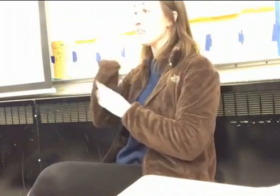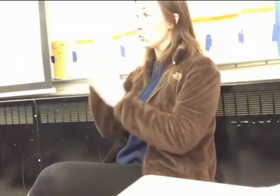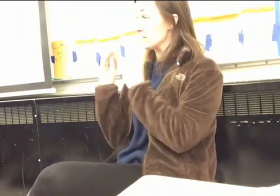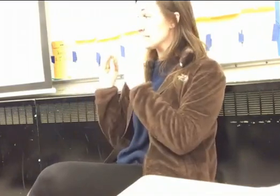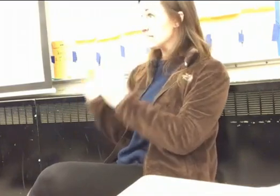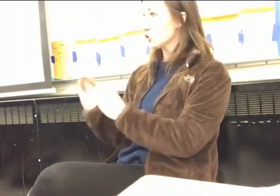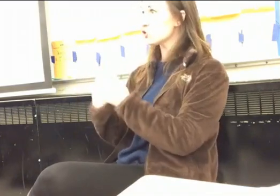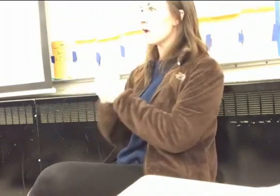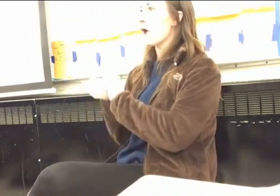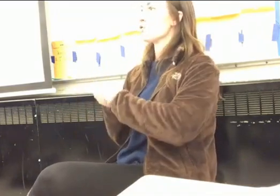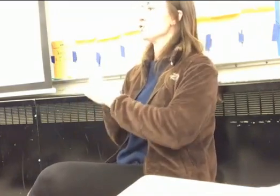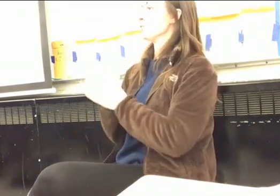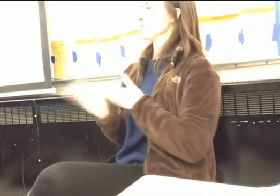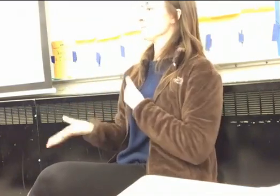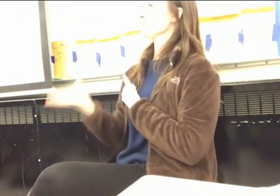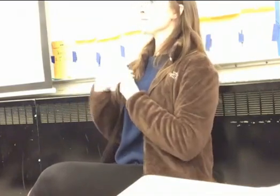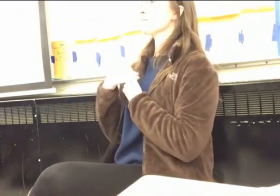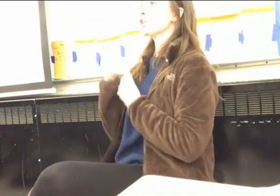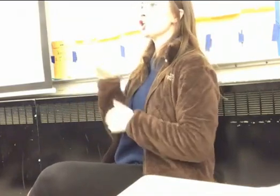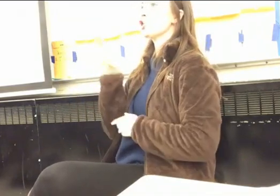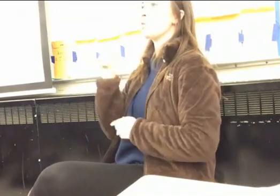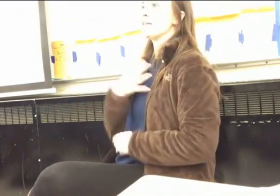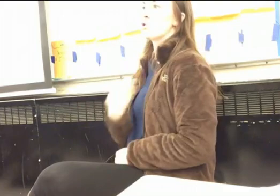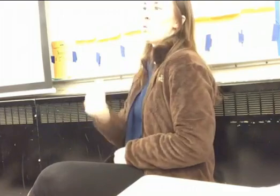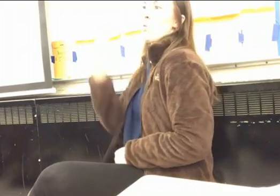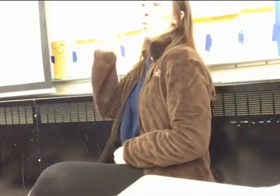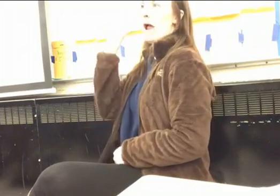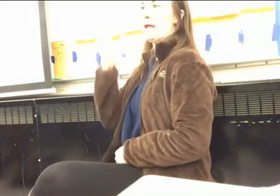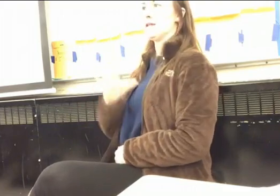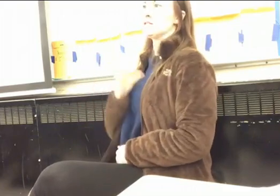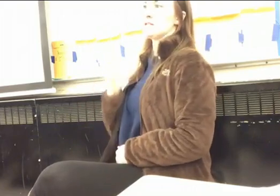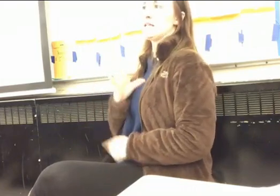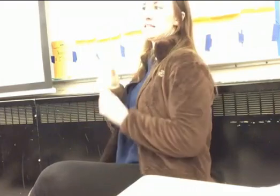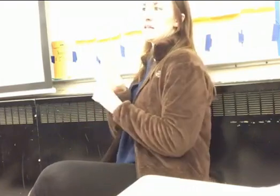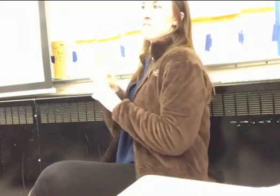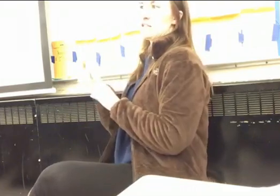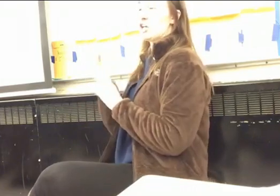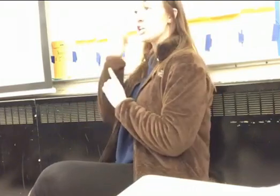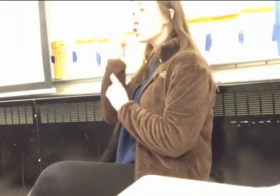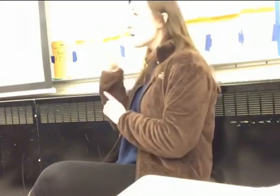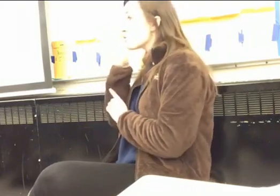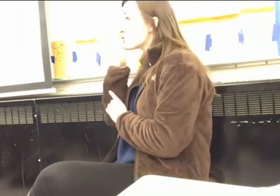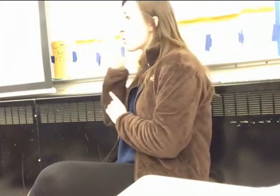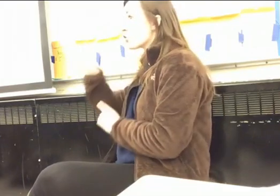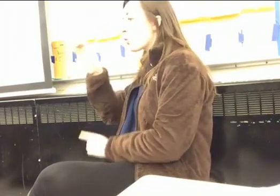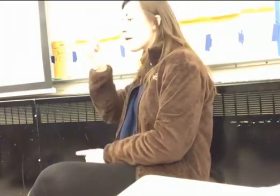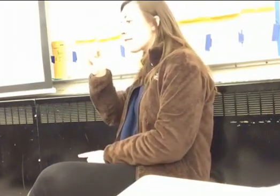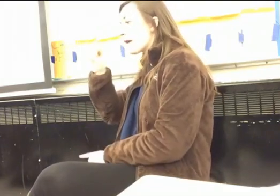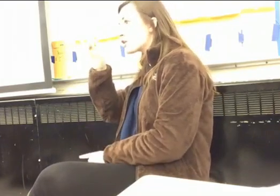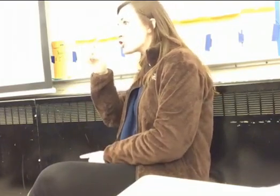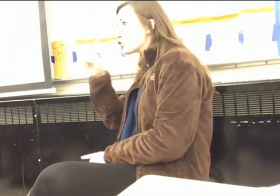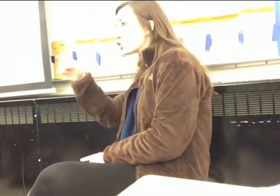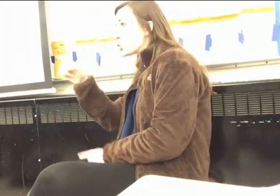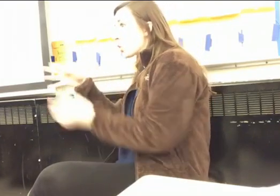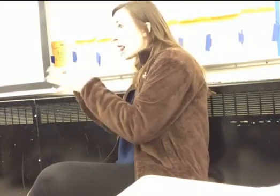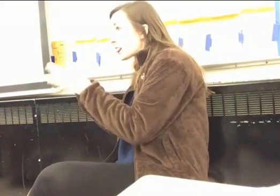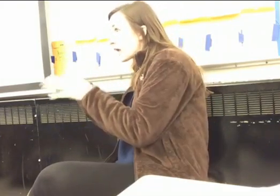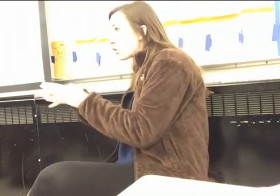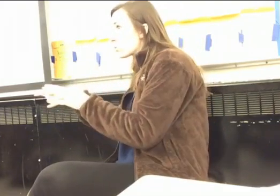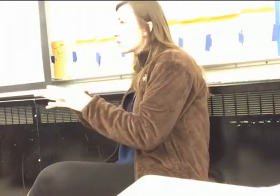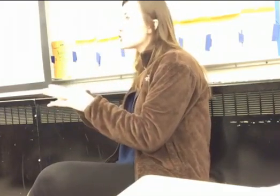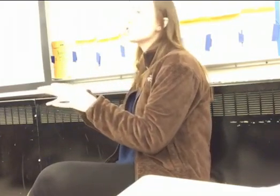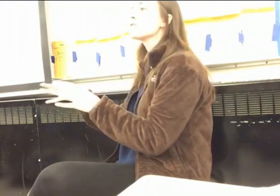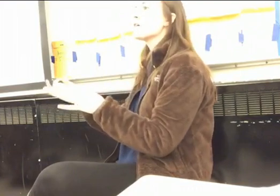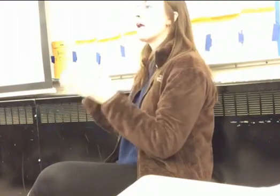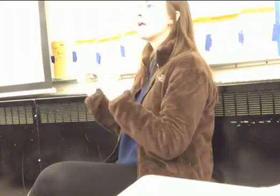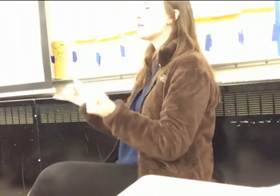how to be in the white civilization. So if you speak Native Sioux, Native Cherokee, whatever it could be, you now speak English. And they would teach you how